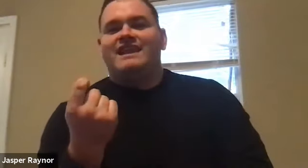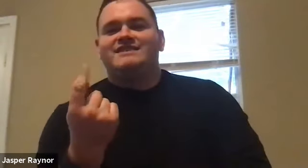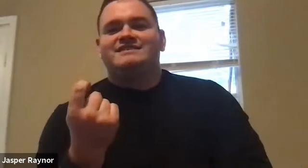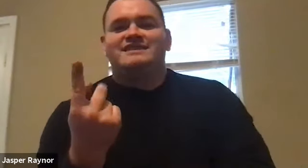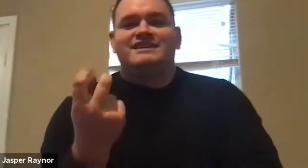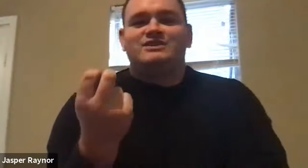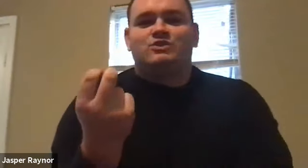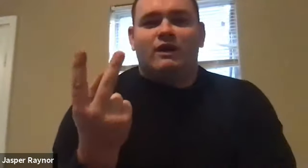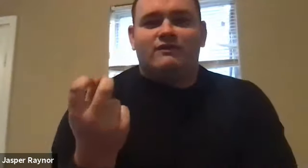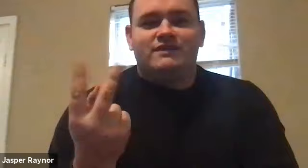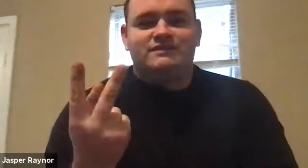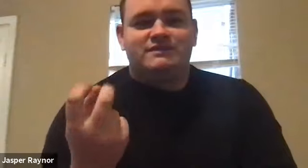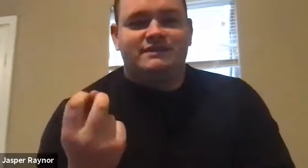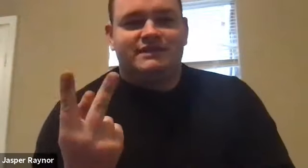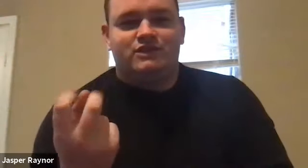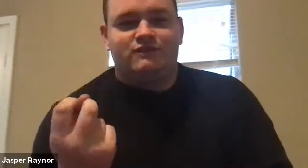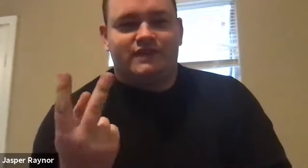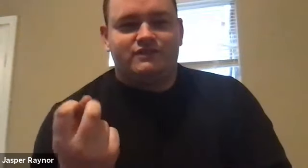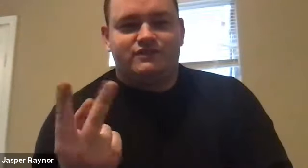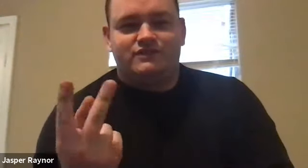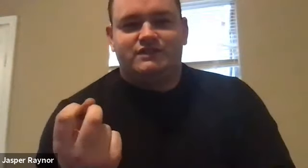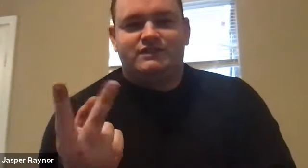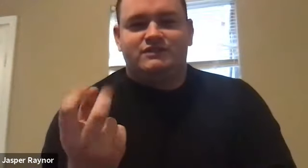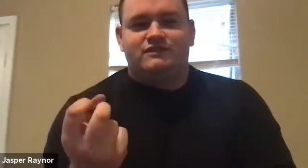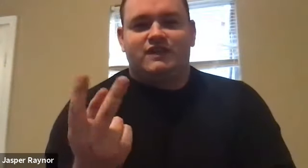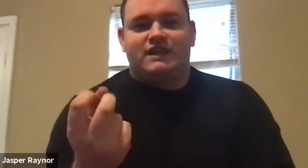11, 12 is 2 fingers. You're flicking up.